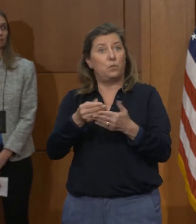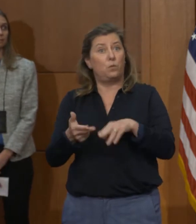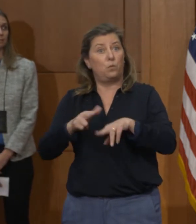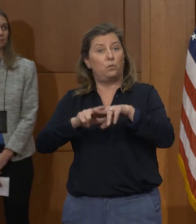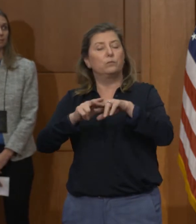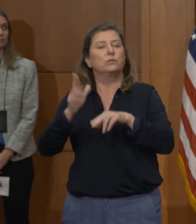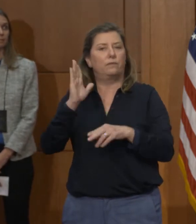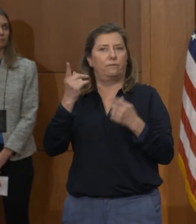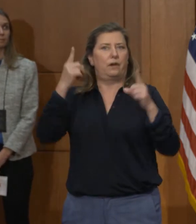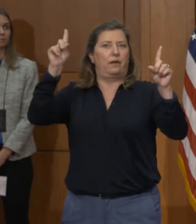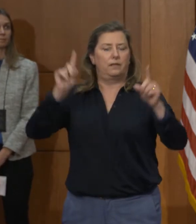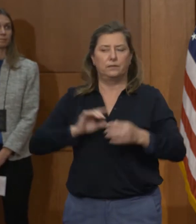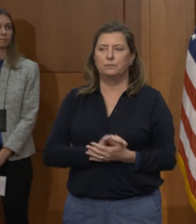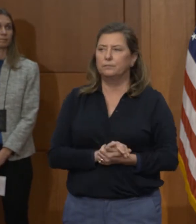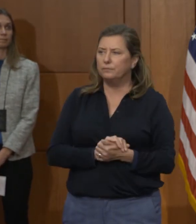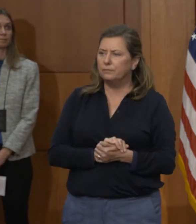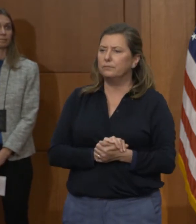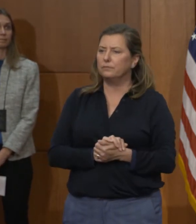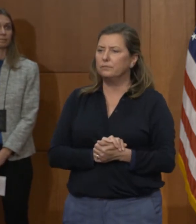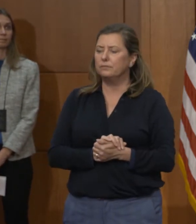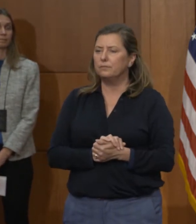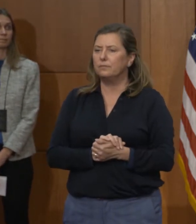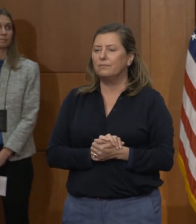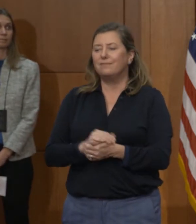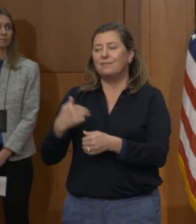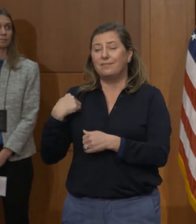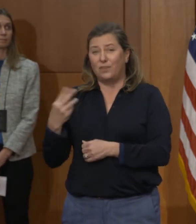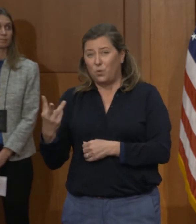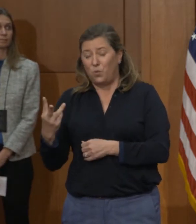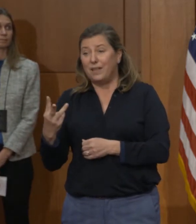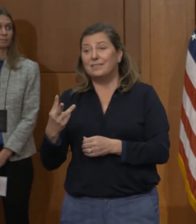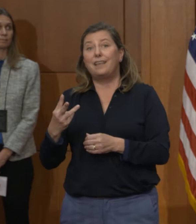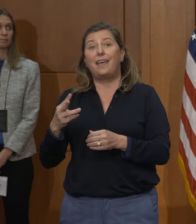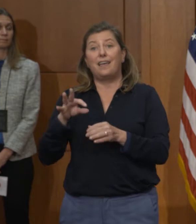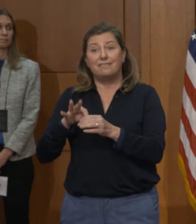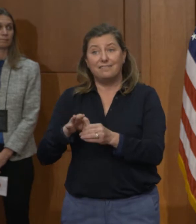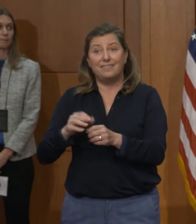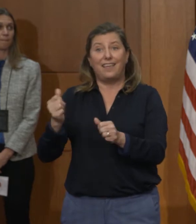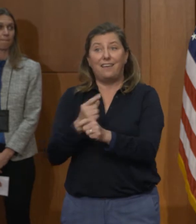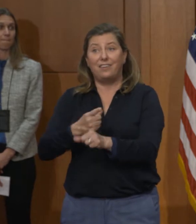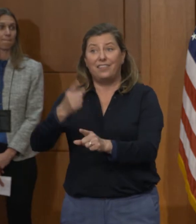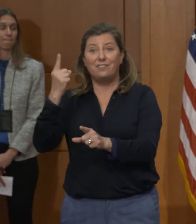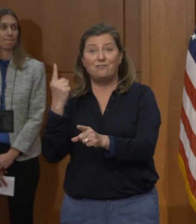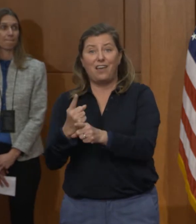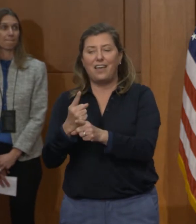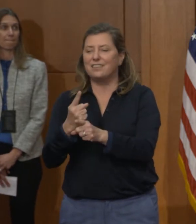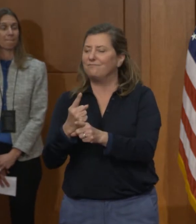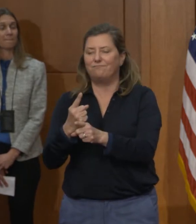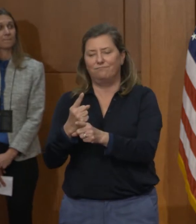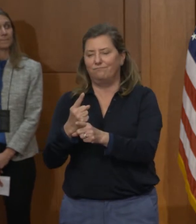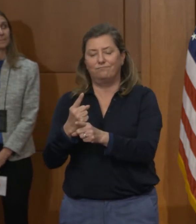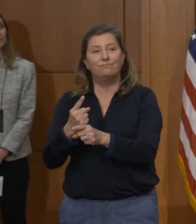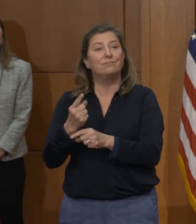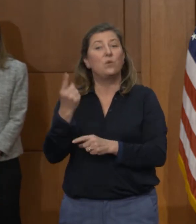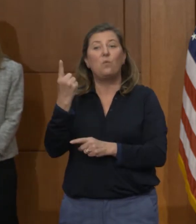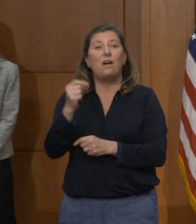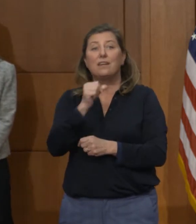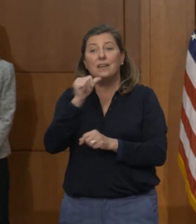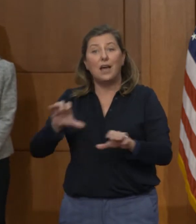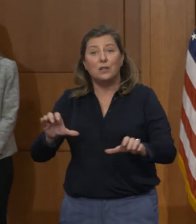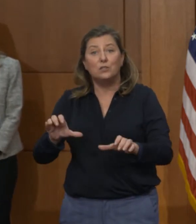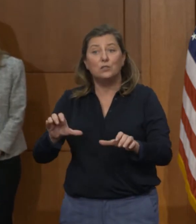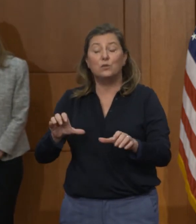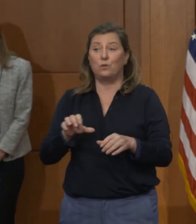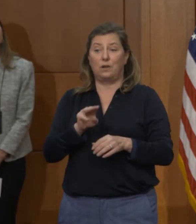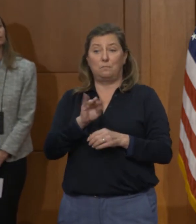Commonwealth. But they didn't get everything right. One thing they did not do was to act to move